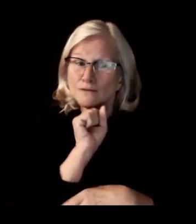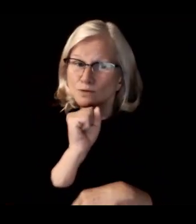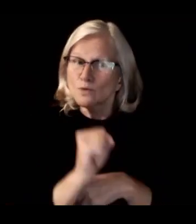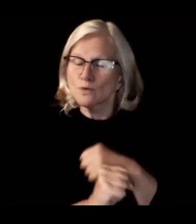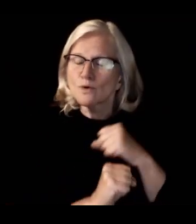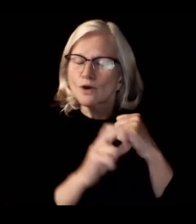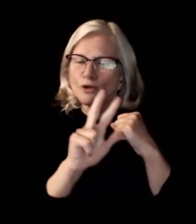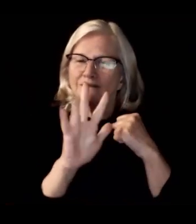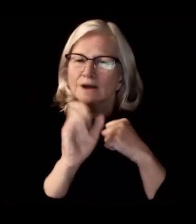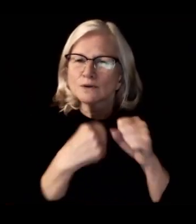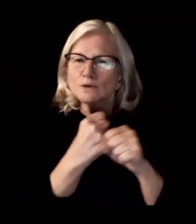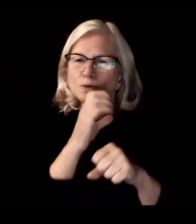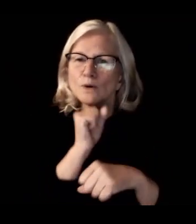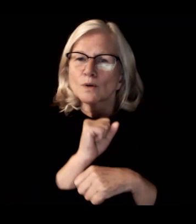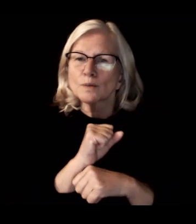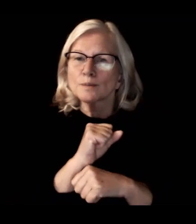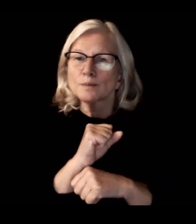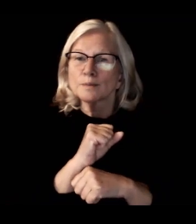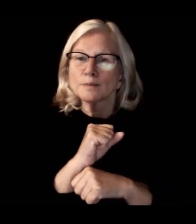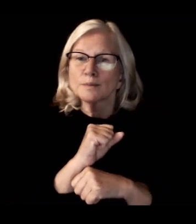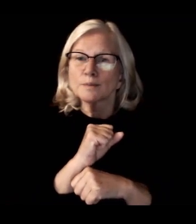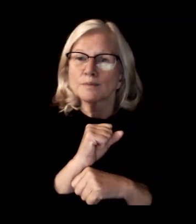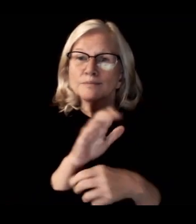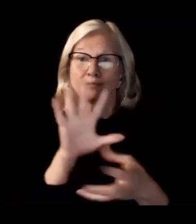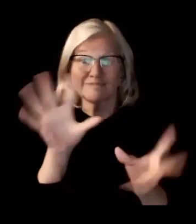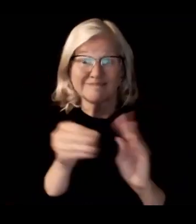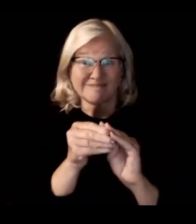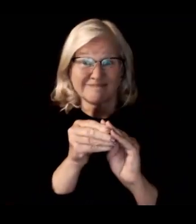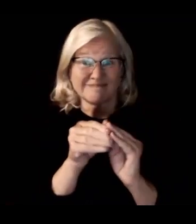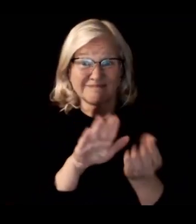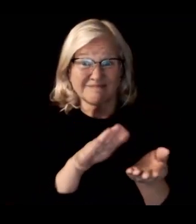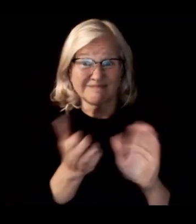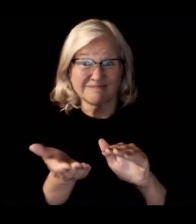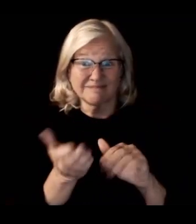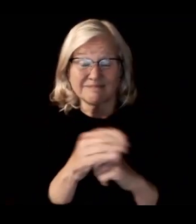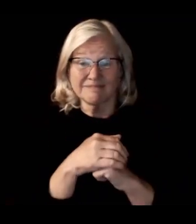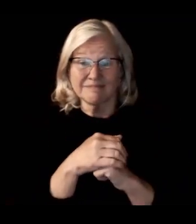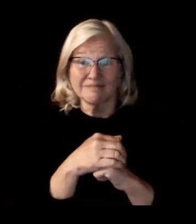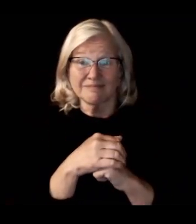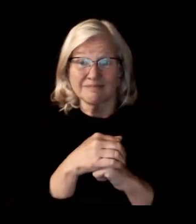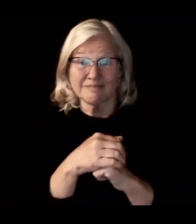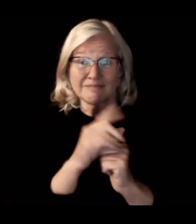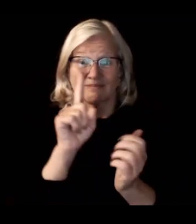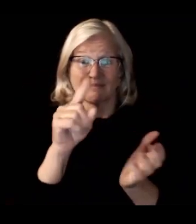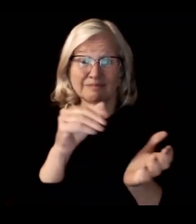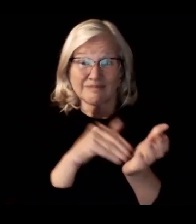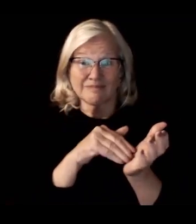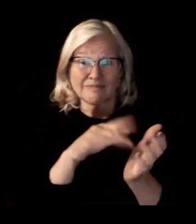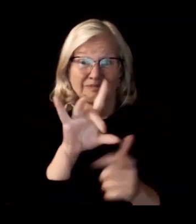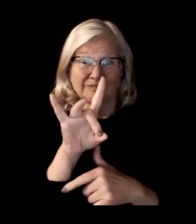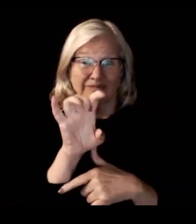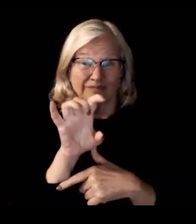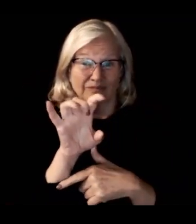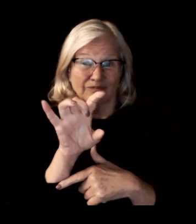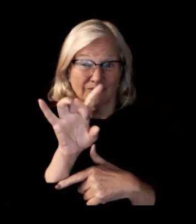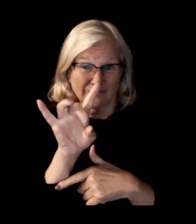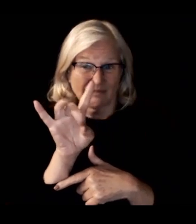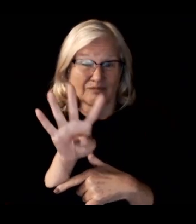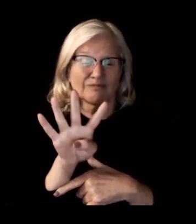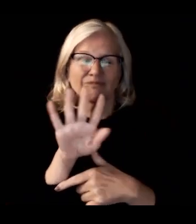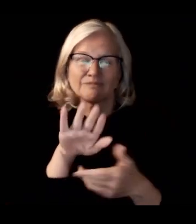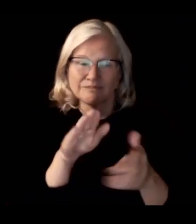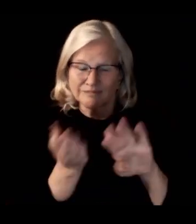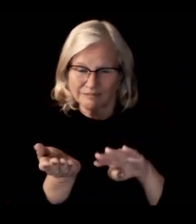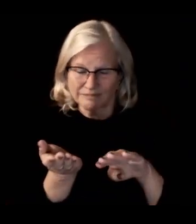1,884 deaths. 11 of these deaths occurred in residents of long-term care facilities. 3 were in Dakota